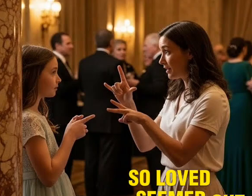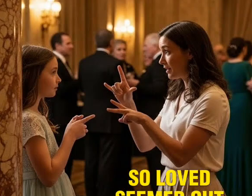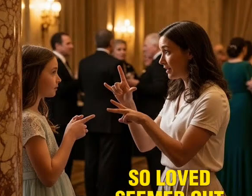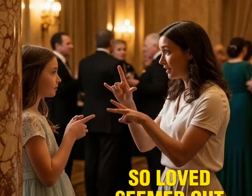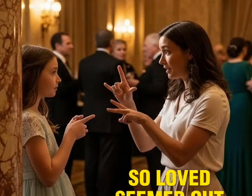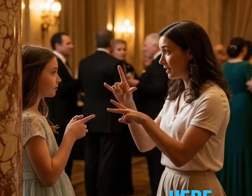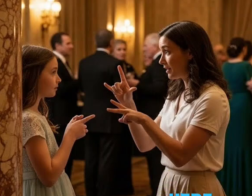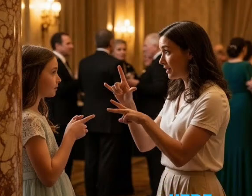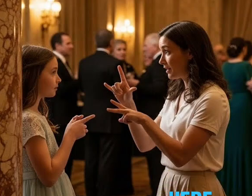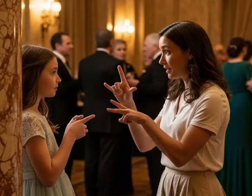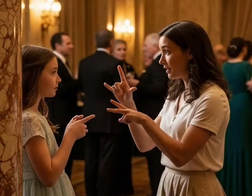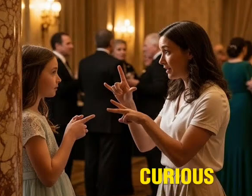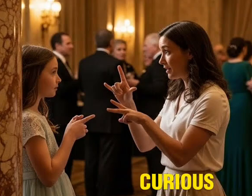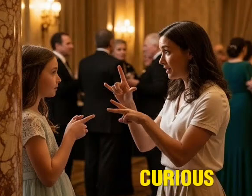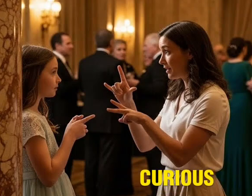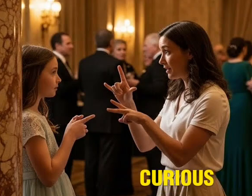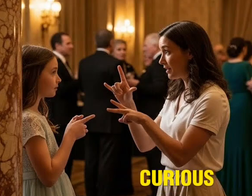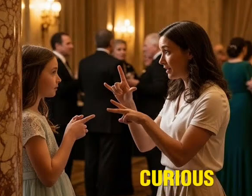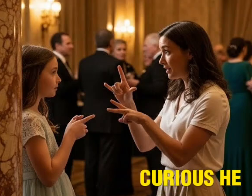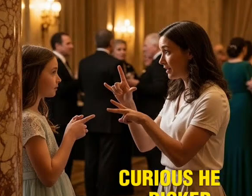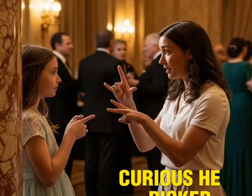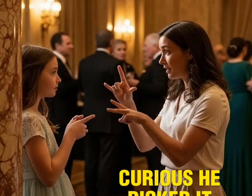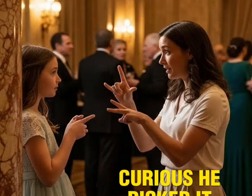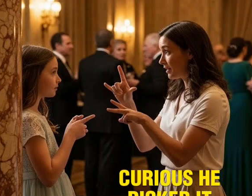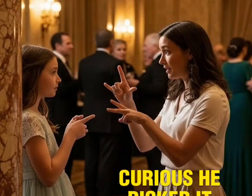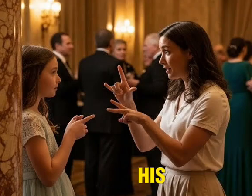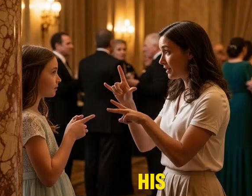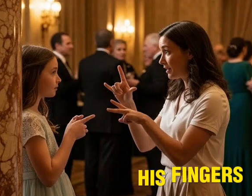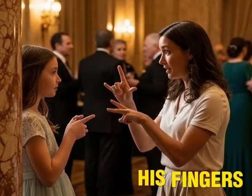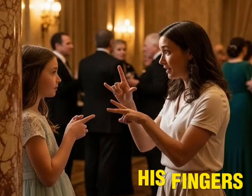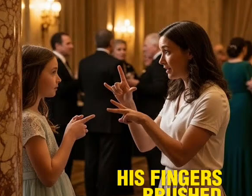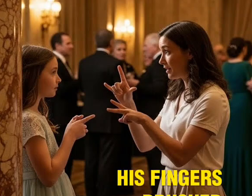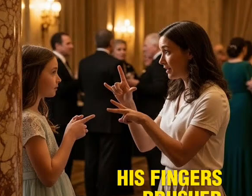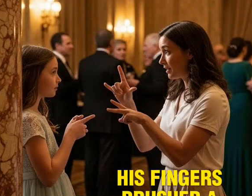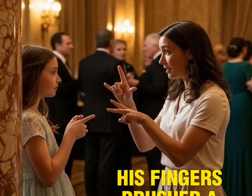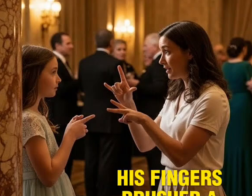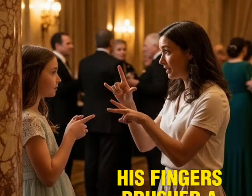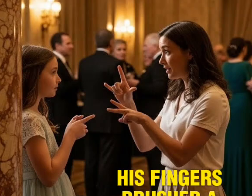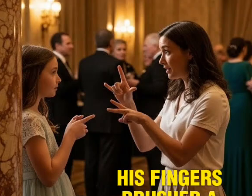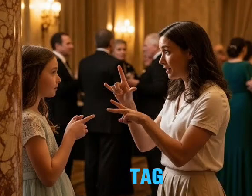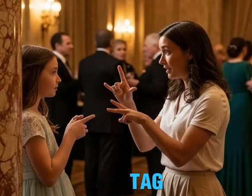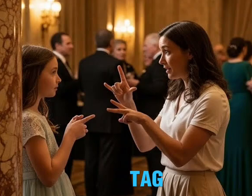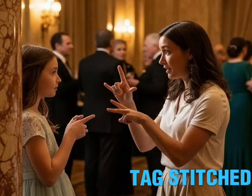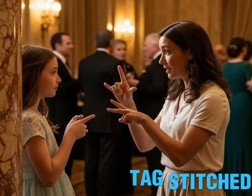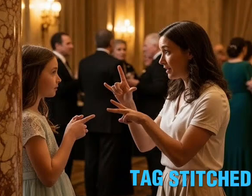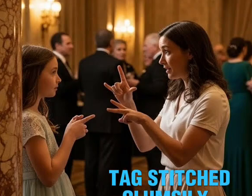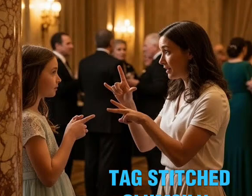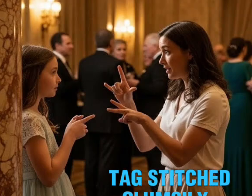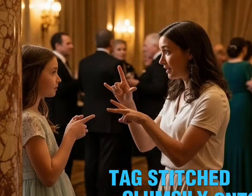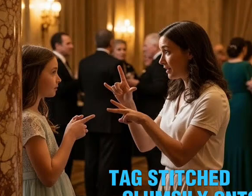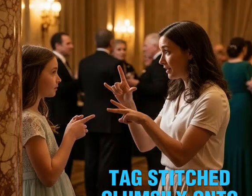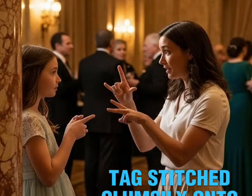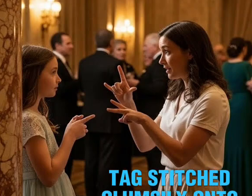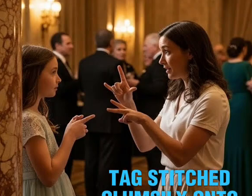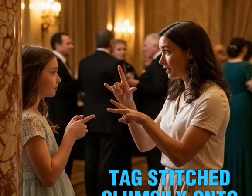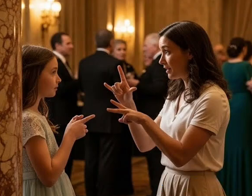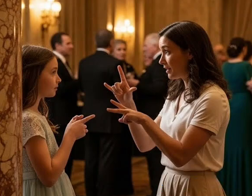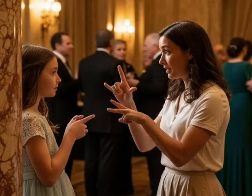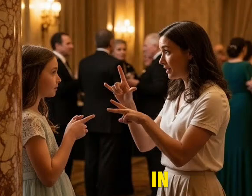of place here. Curious, he picked it up. His fingers brushed a small fabric tag stitched clumsily onto its paw. In